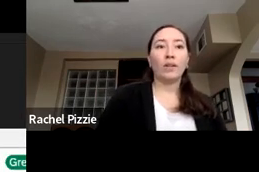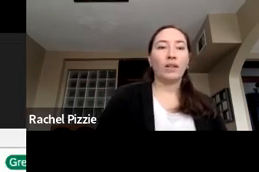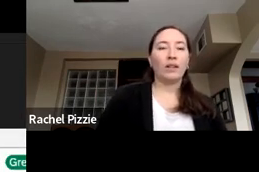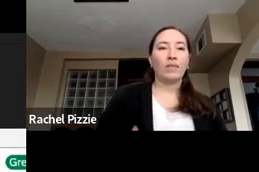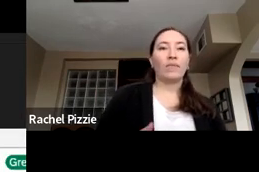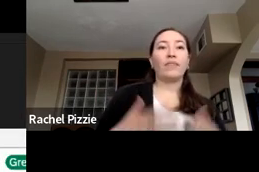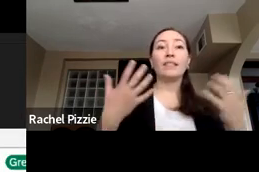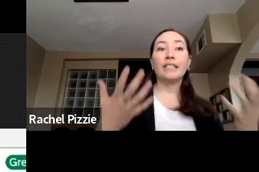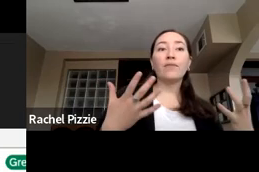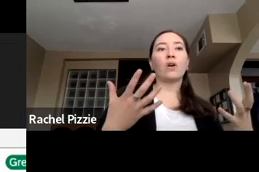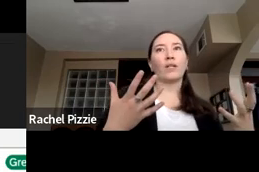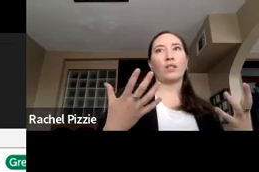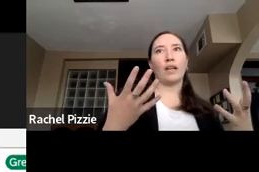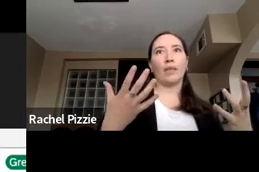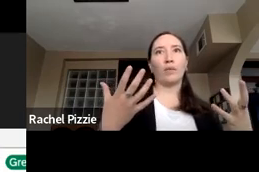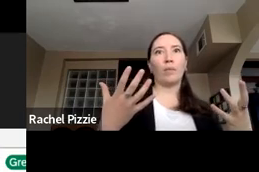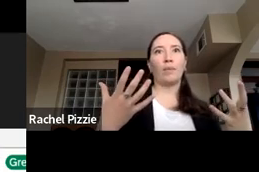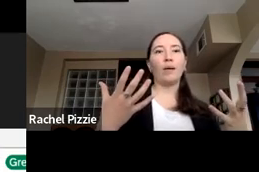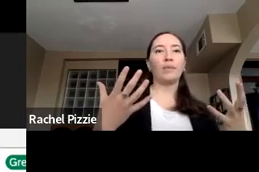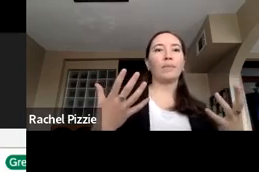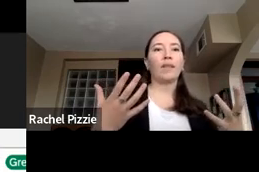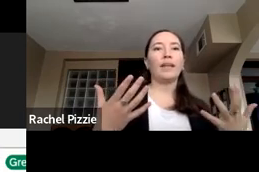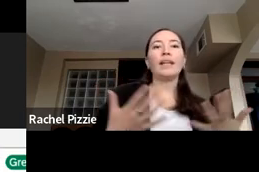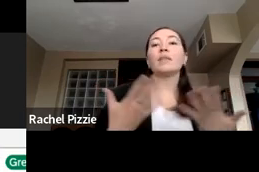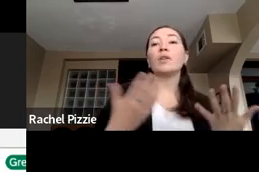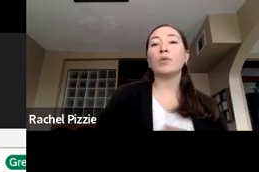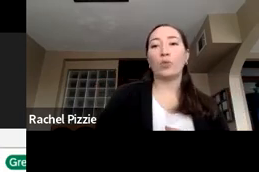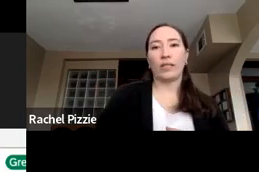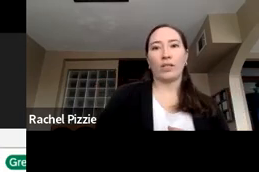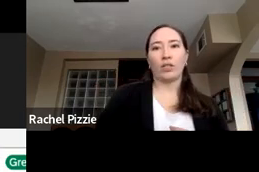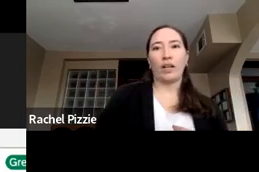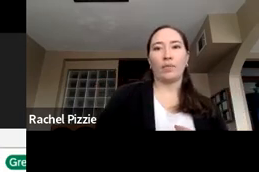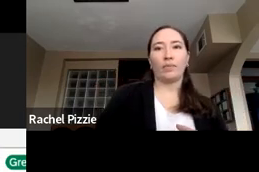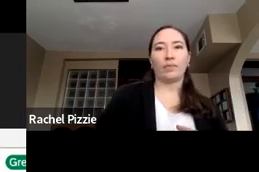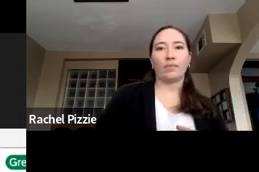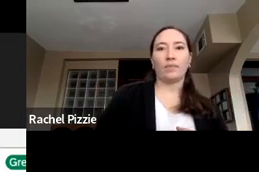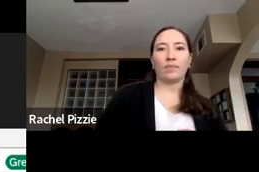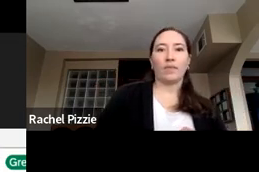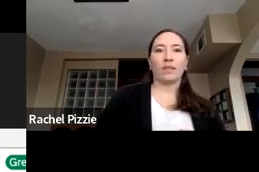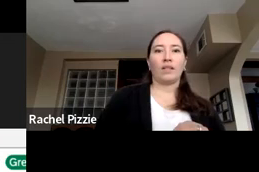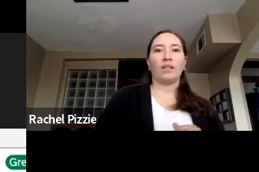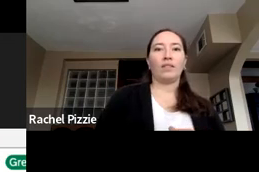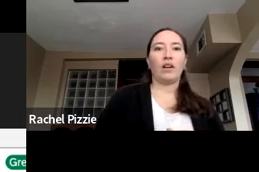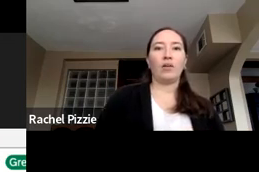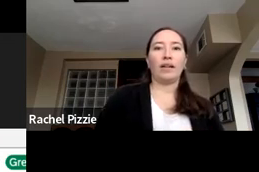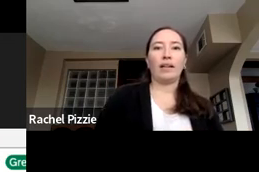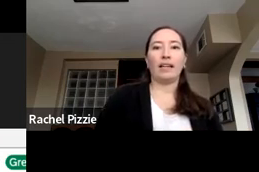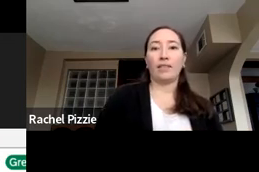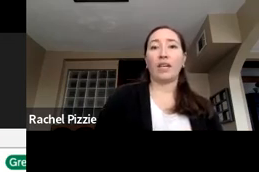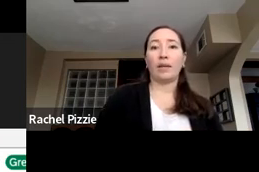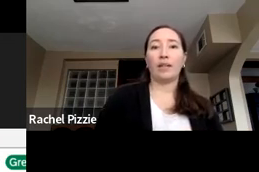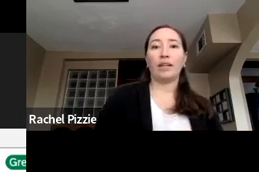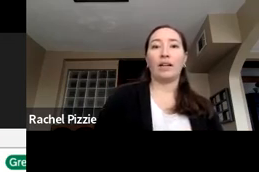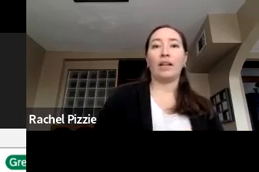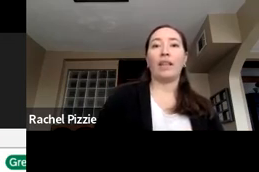So the default question type that will pop up is a multiple choice question type. So as